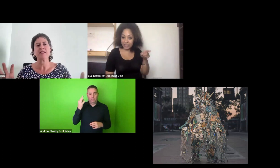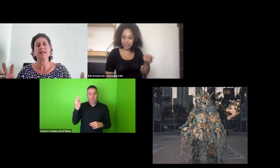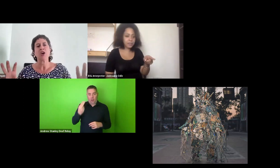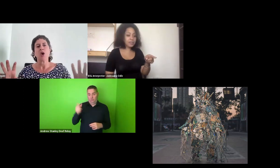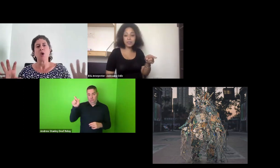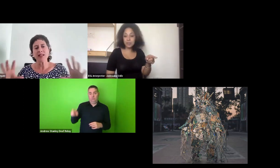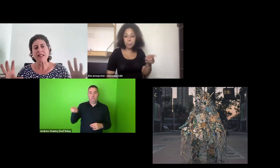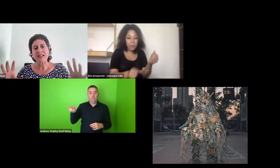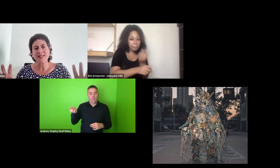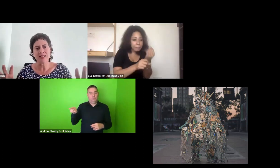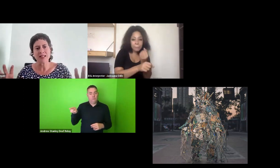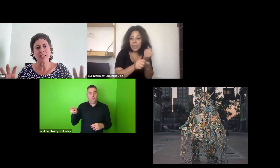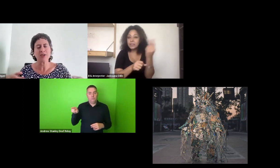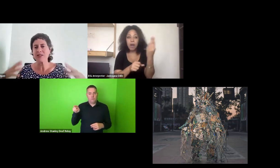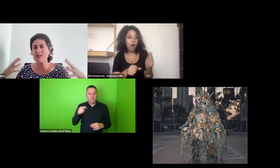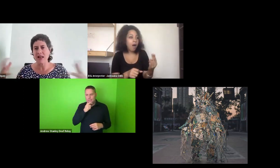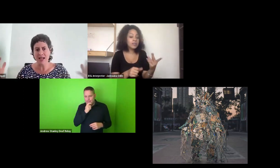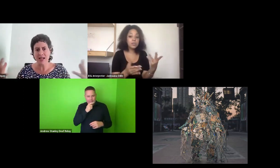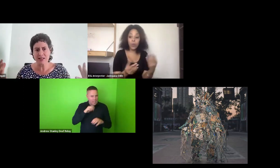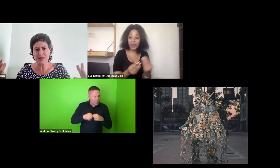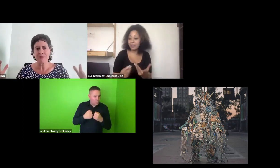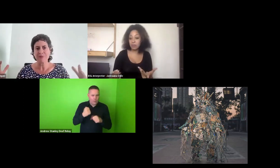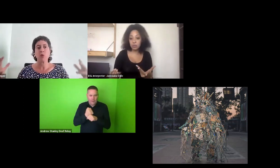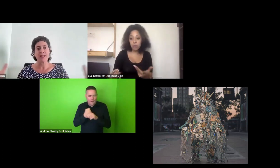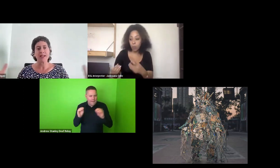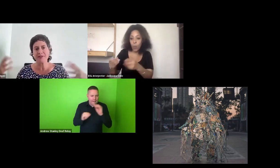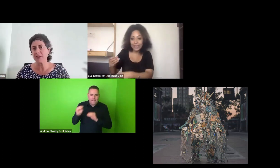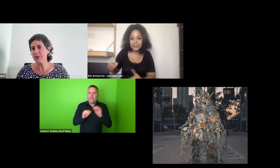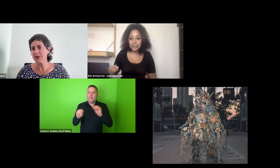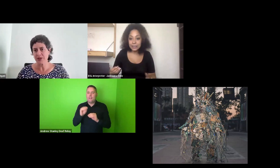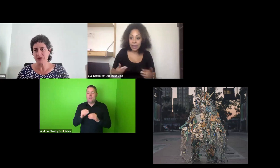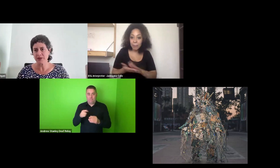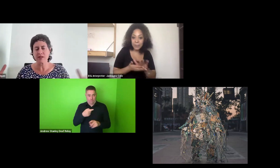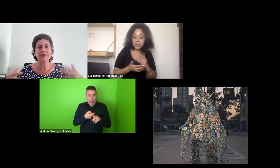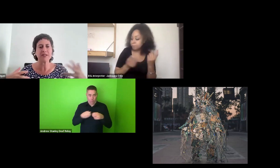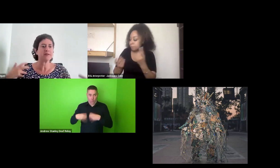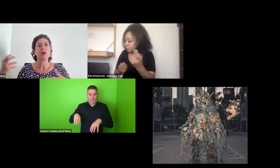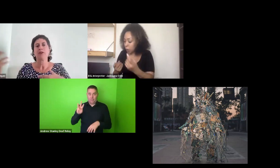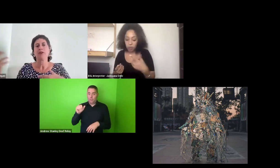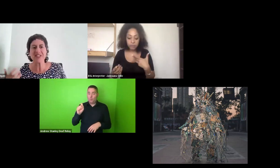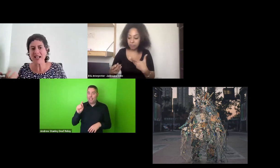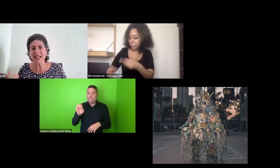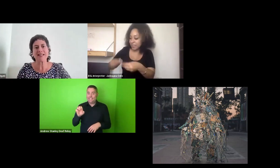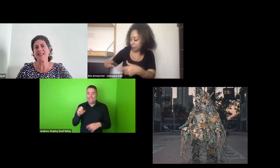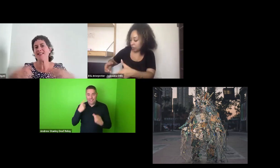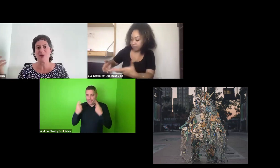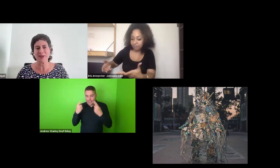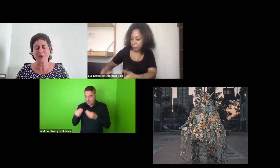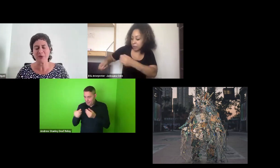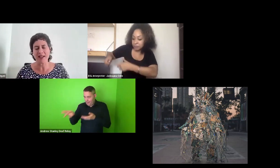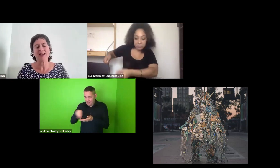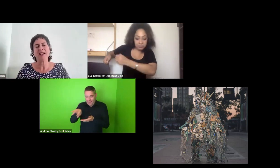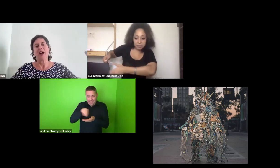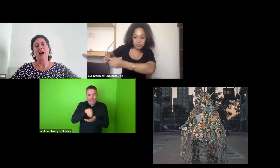waste. And what he does is he goes and collects waste, found materials, often from recycling